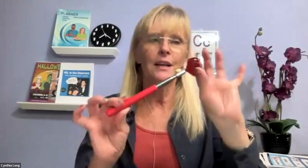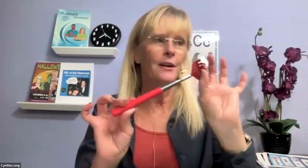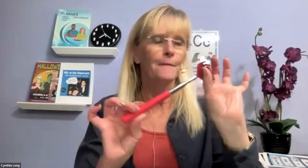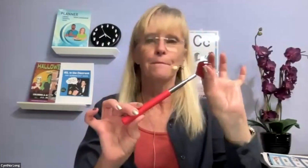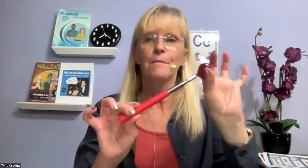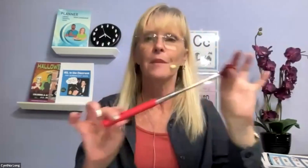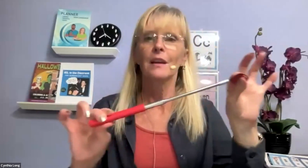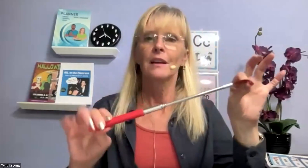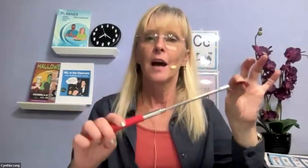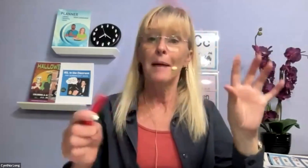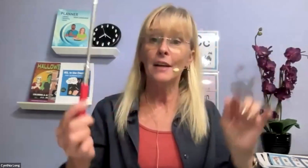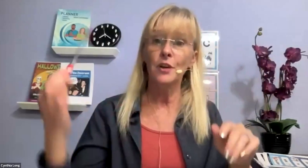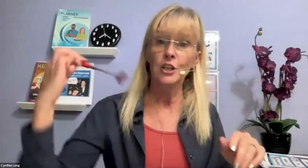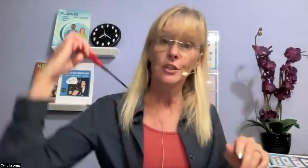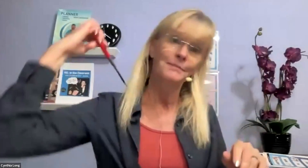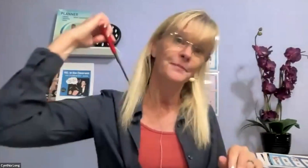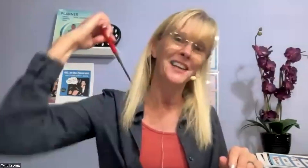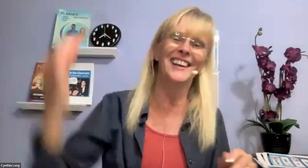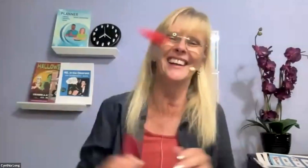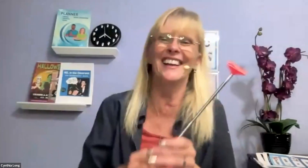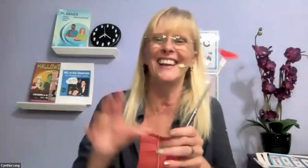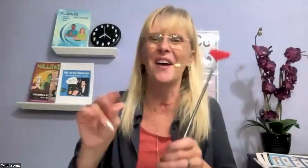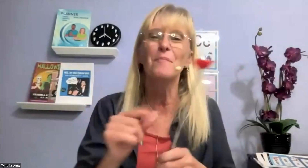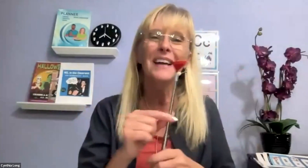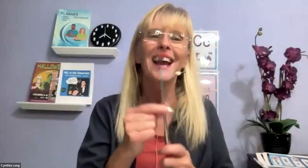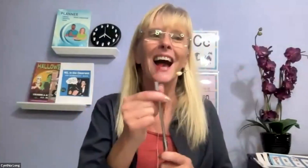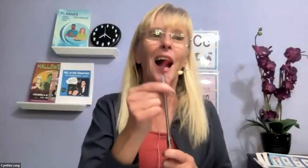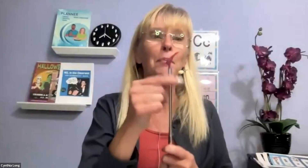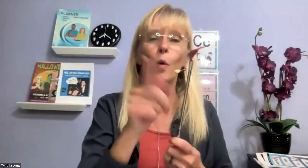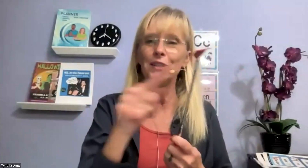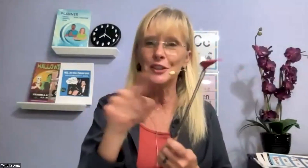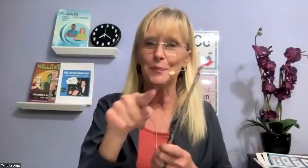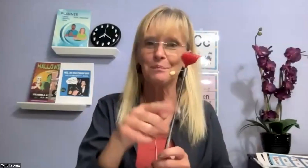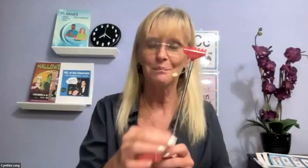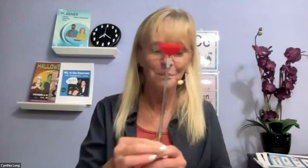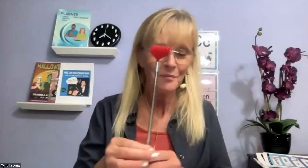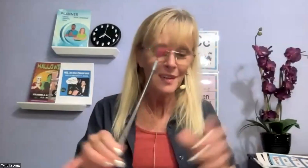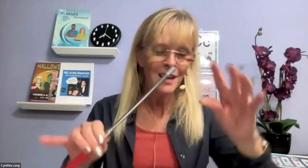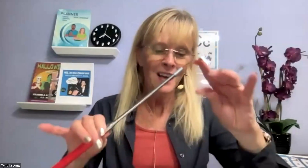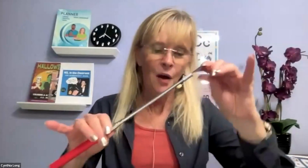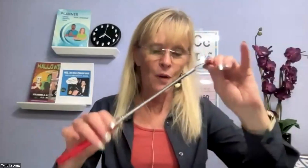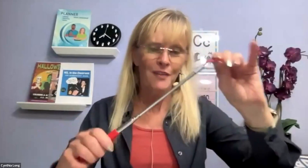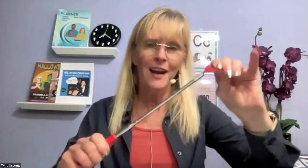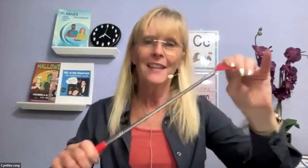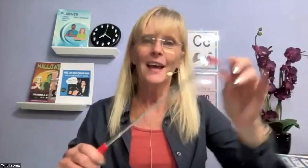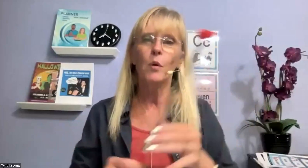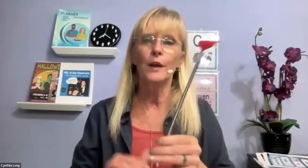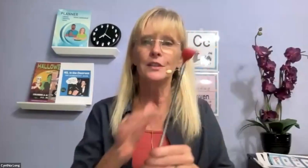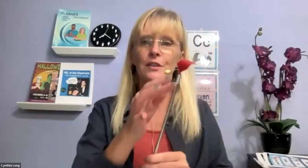here. A back scratcher? No, but a pointer. We find that pointers